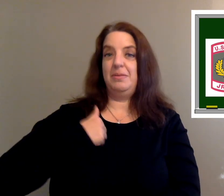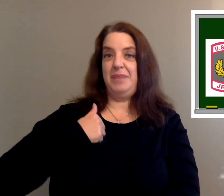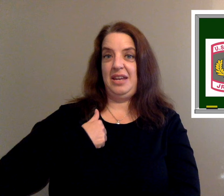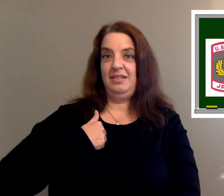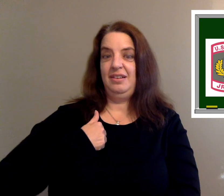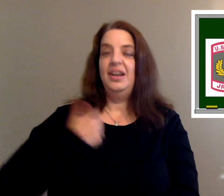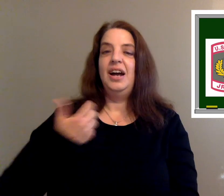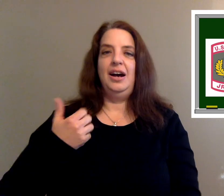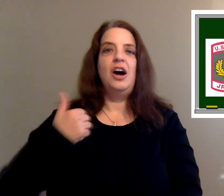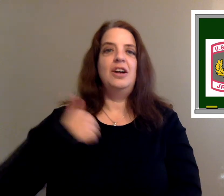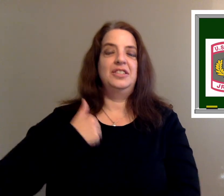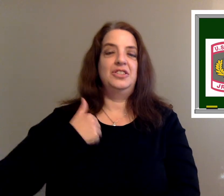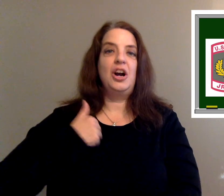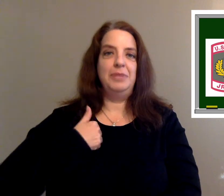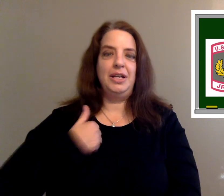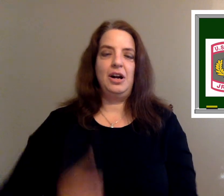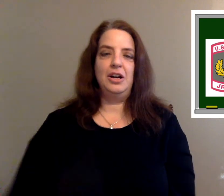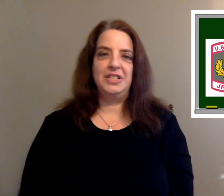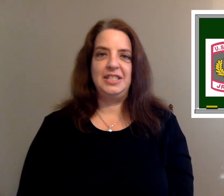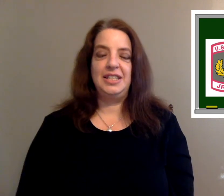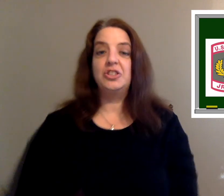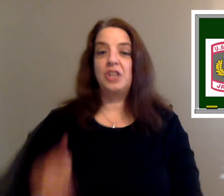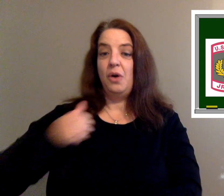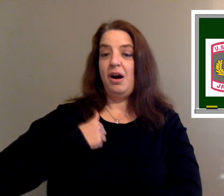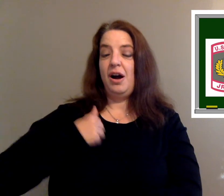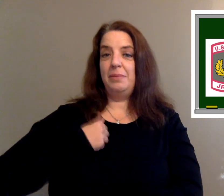Army. Ours is Army, ROTC. So Army,